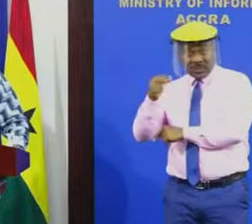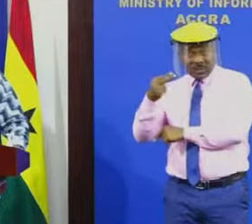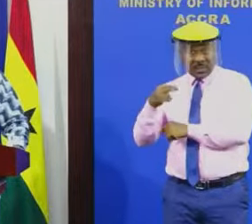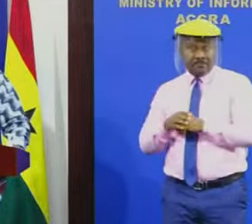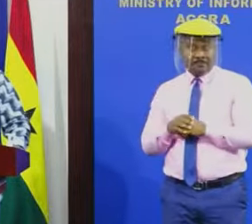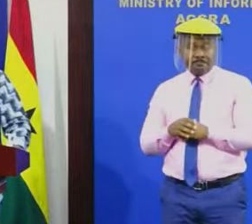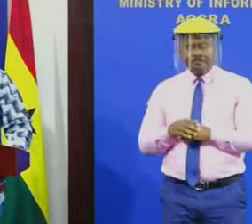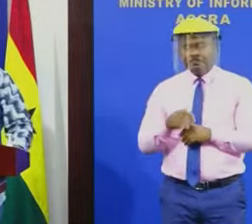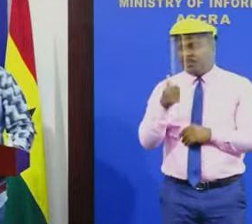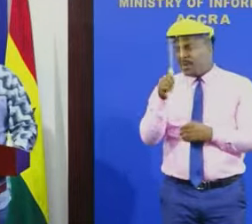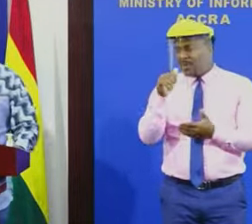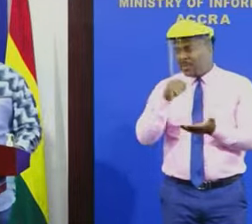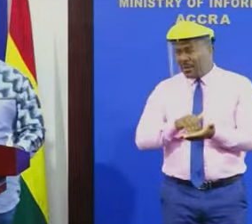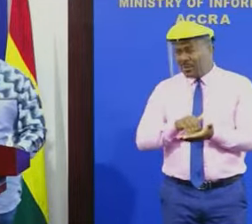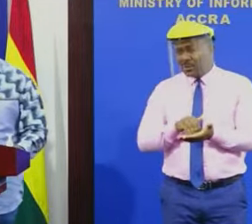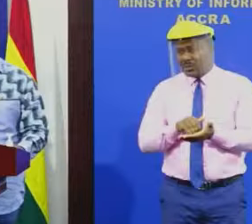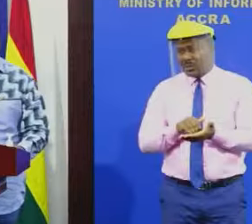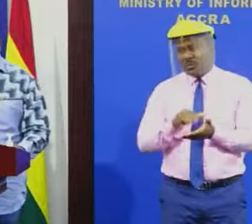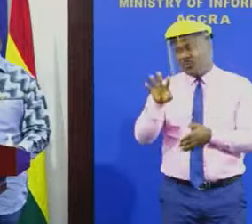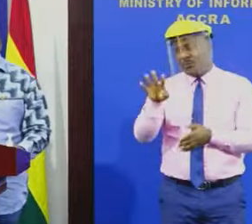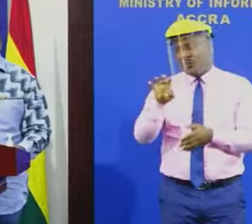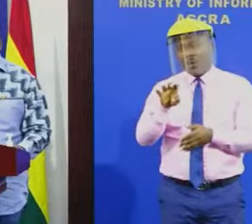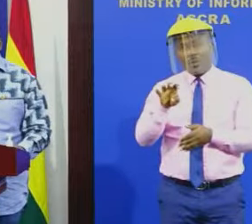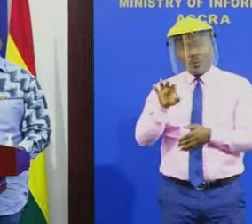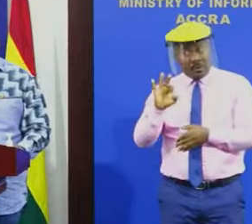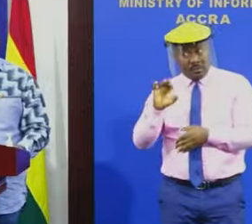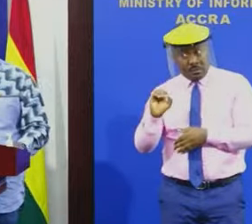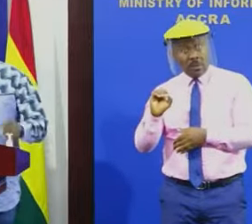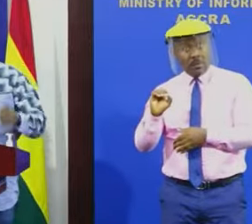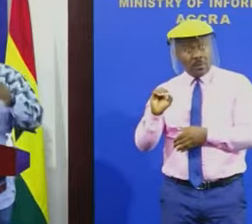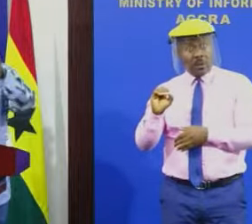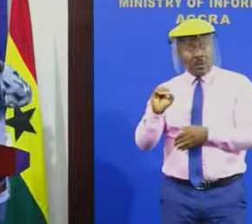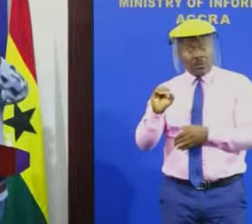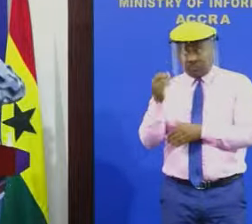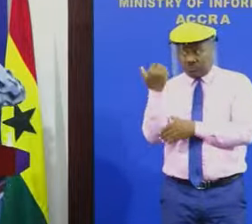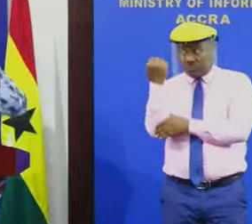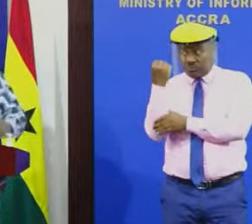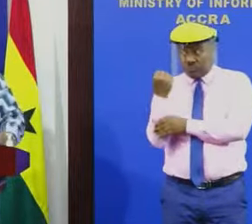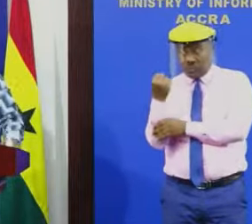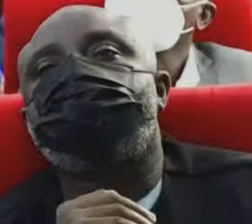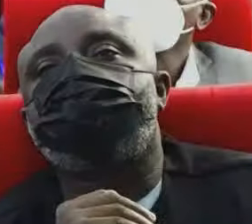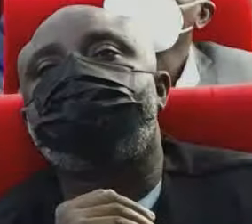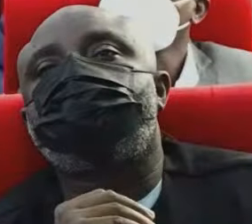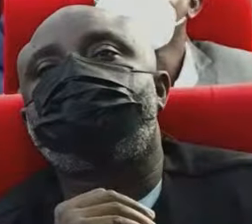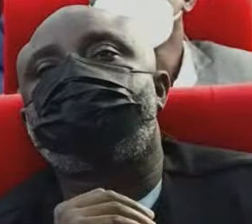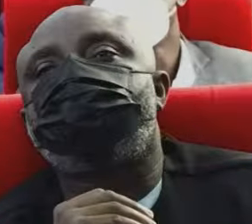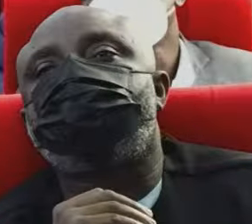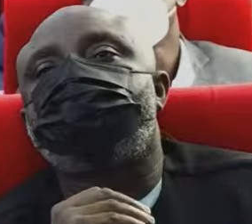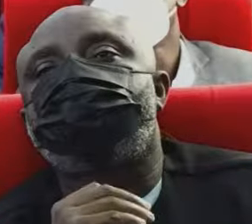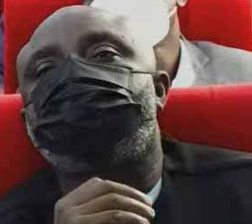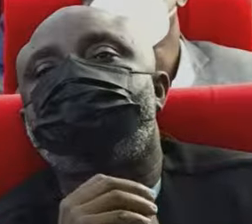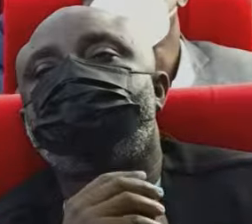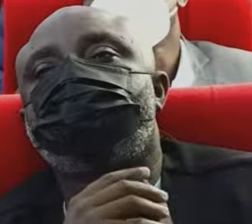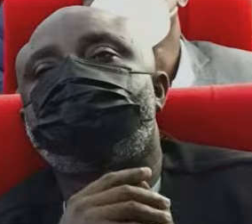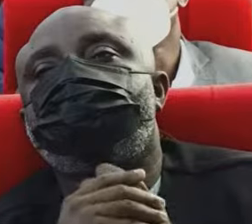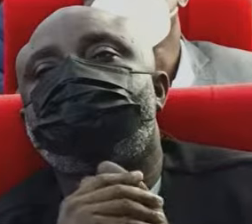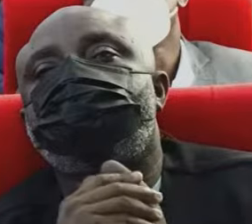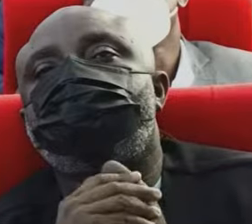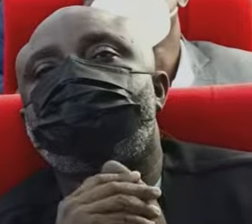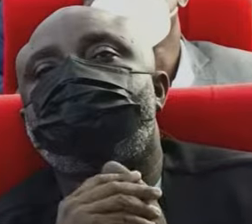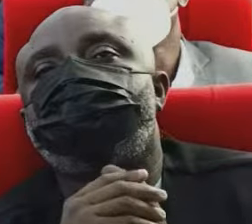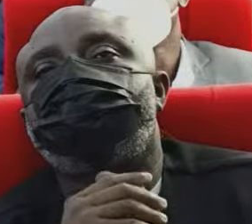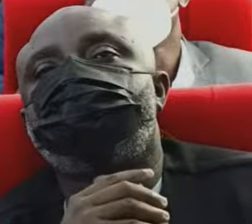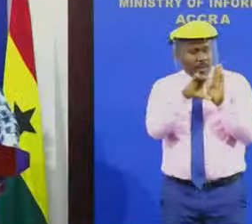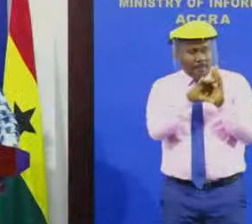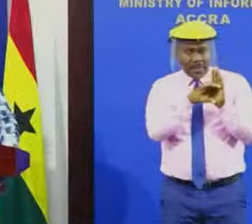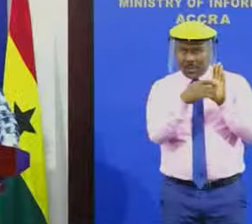10,490 tree stumps have been removed from that channel. Now, the slide you have shows